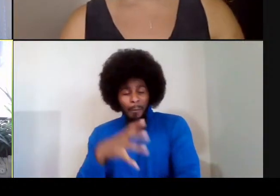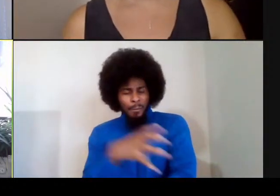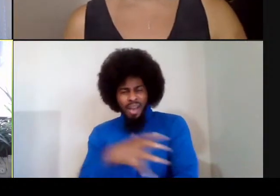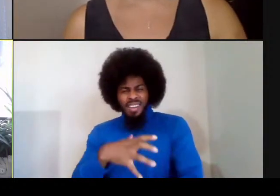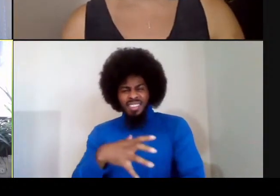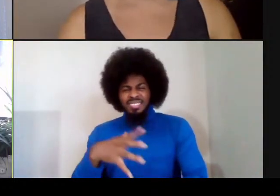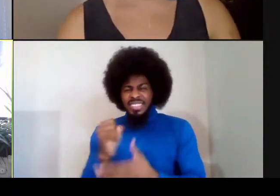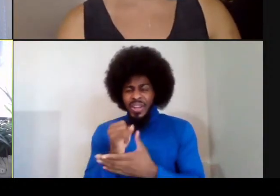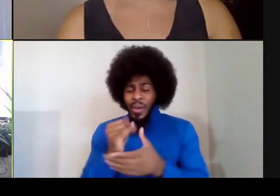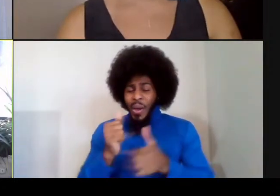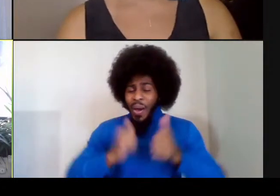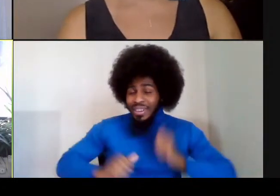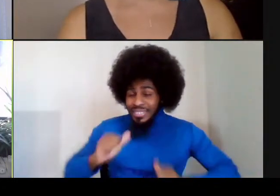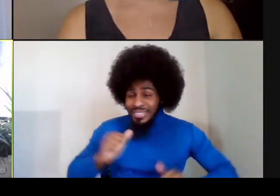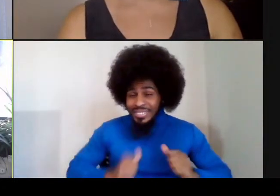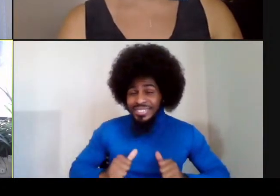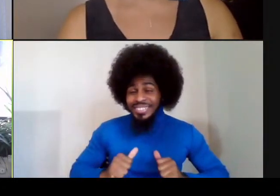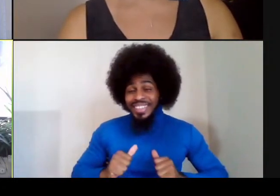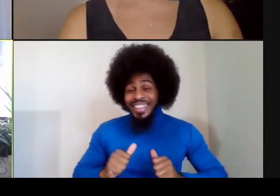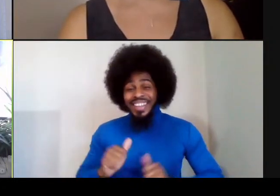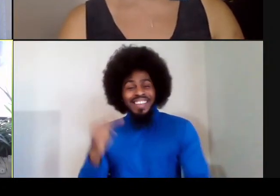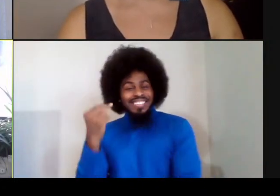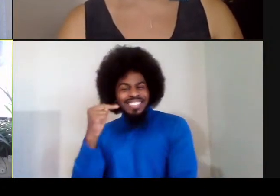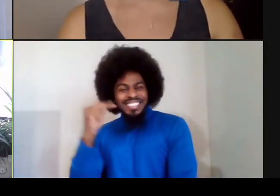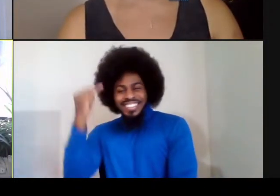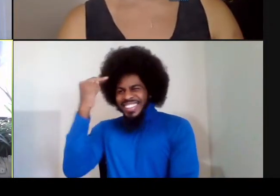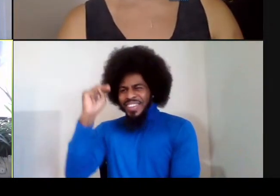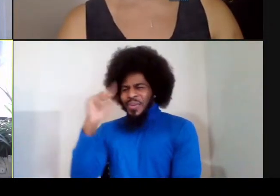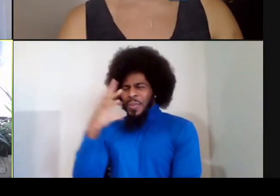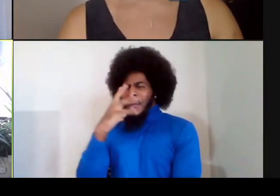beautiful nieces and a beautiful nephew.